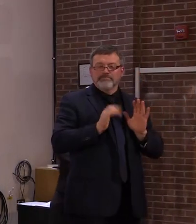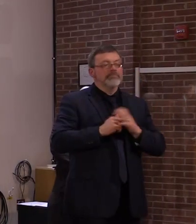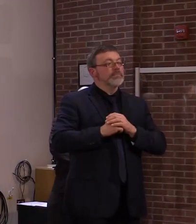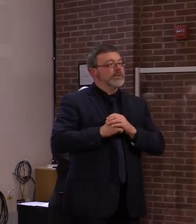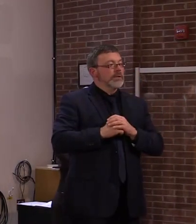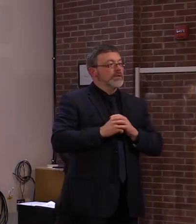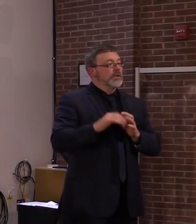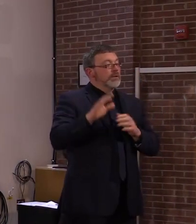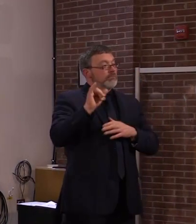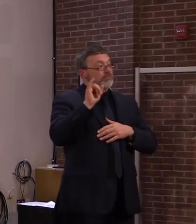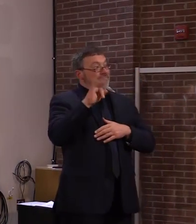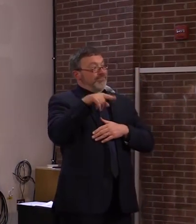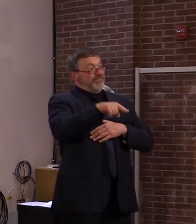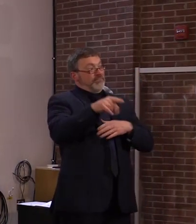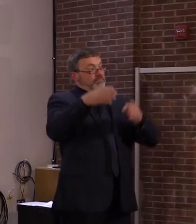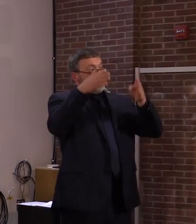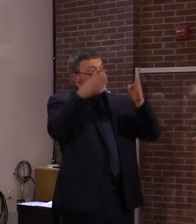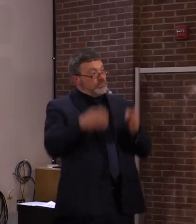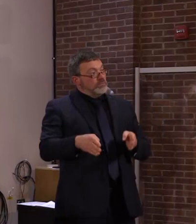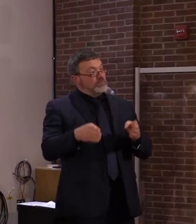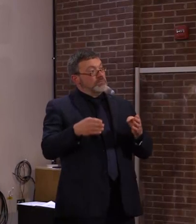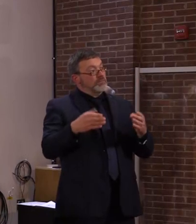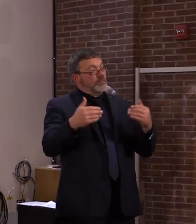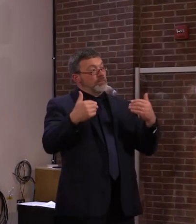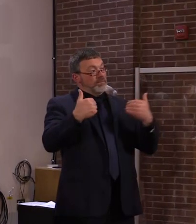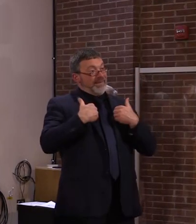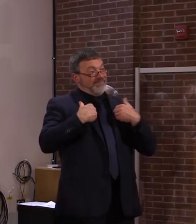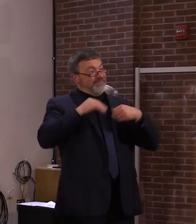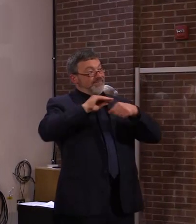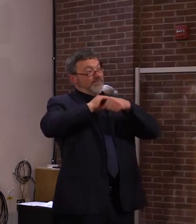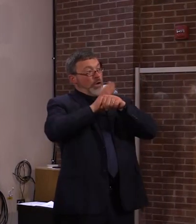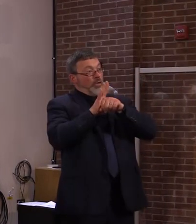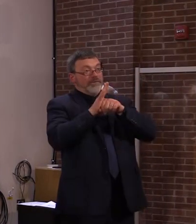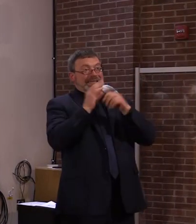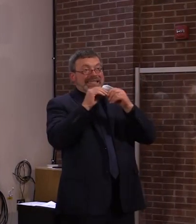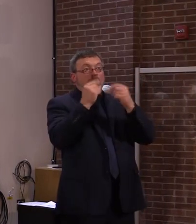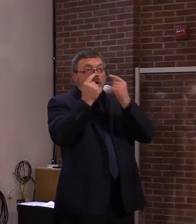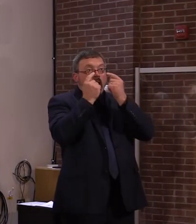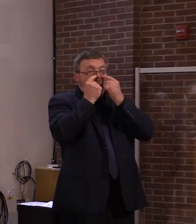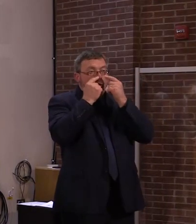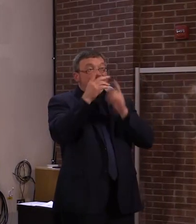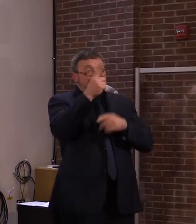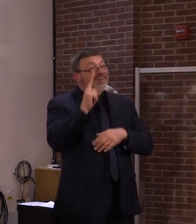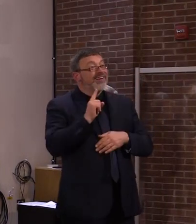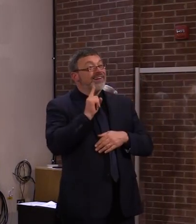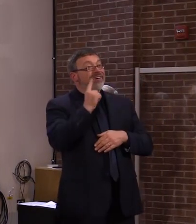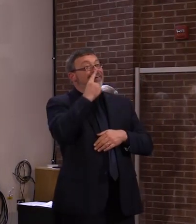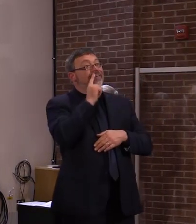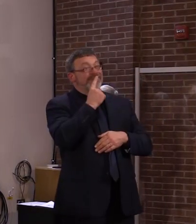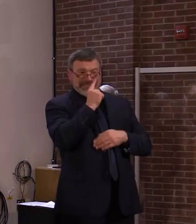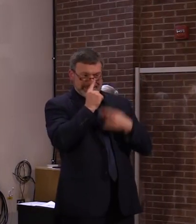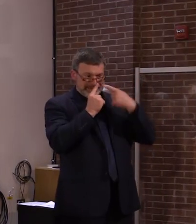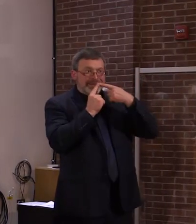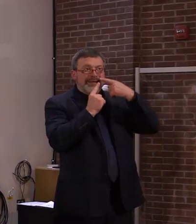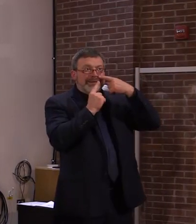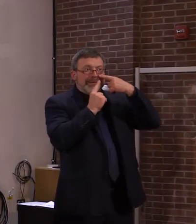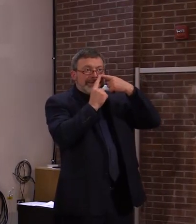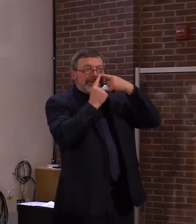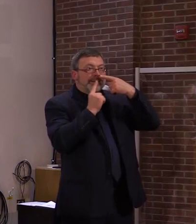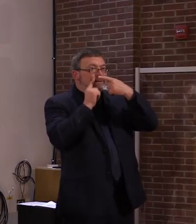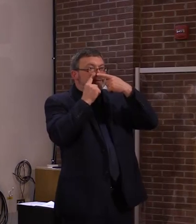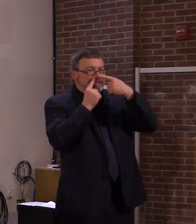their nose will test positive, whether they have symptoms or not. The vaccine should not